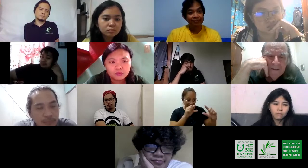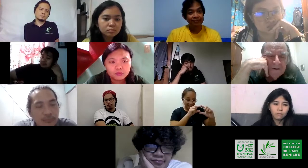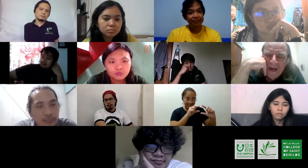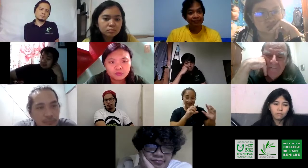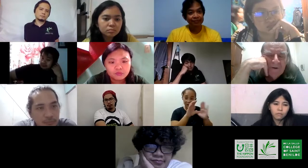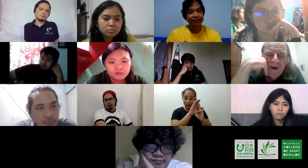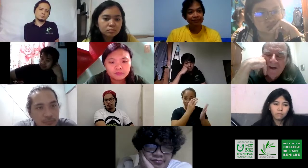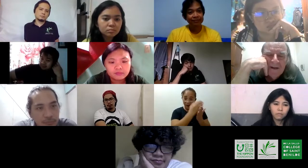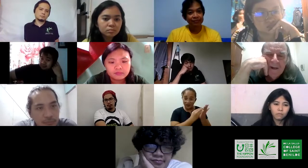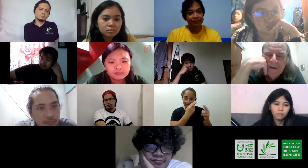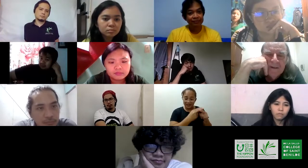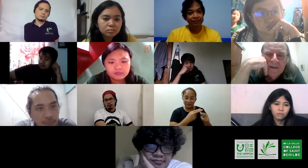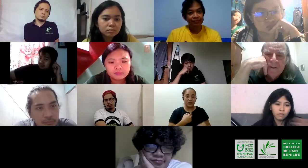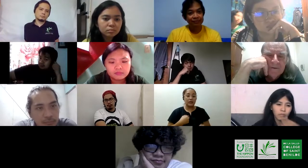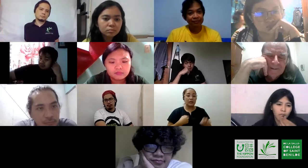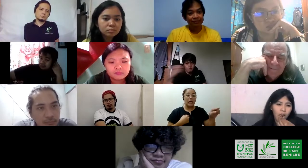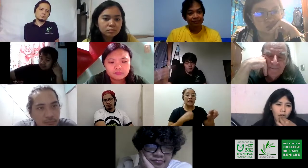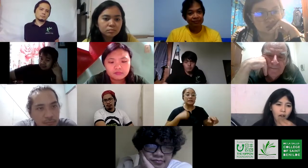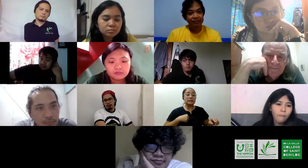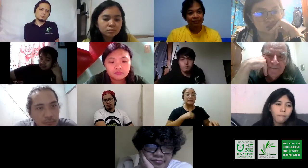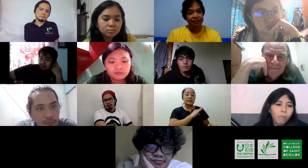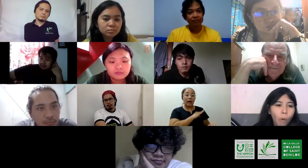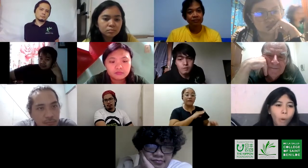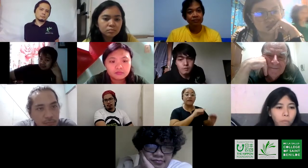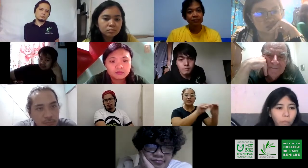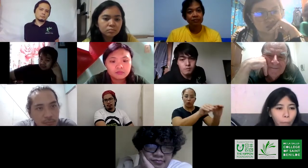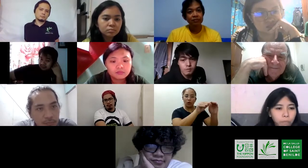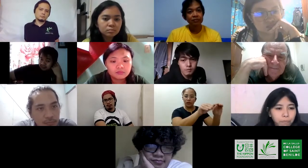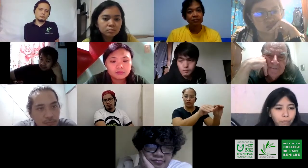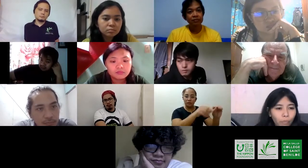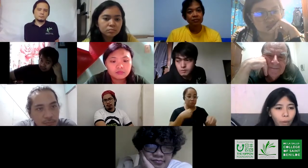And then the staff taught and I didn't teach.